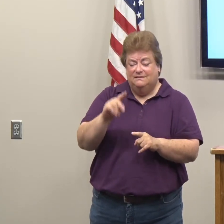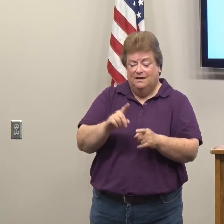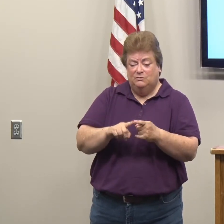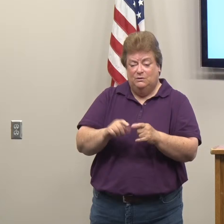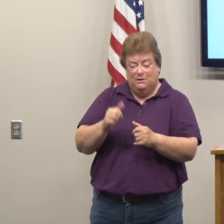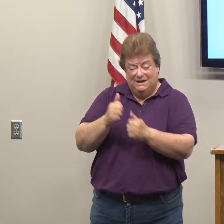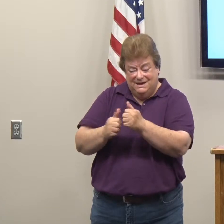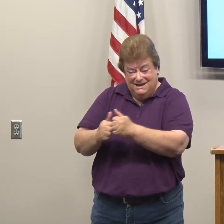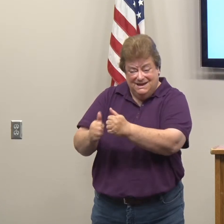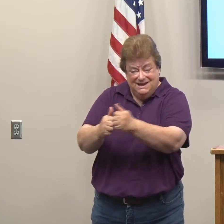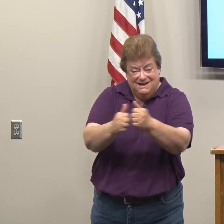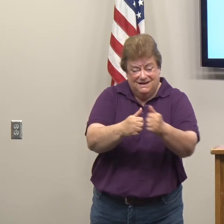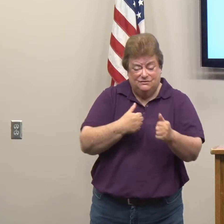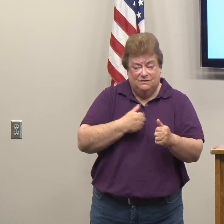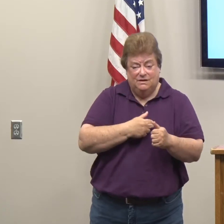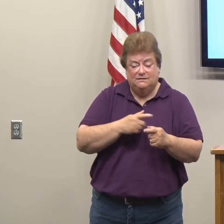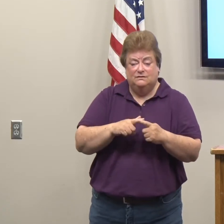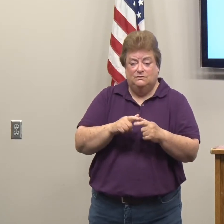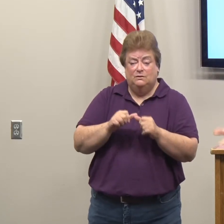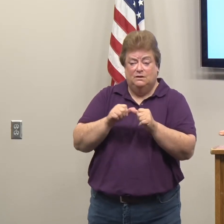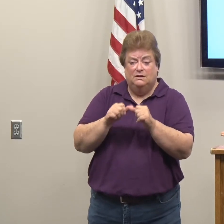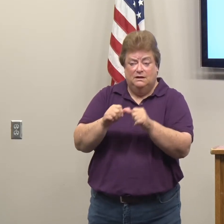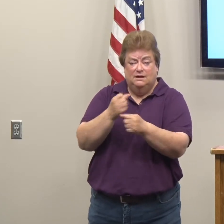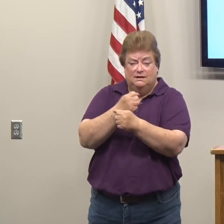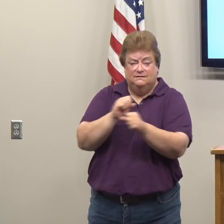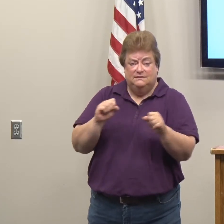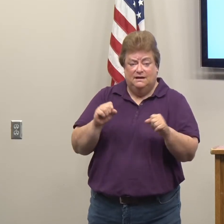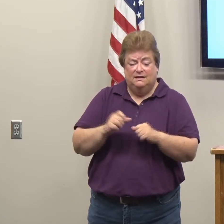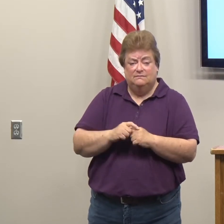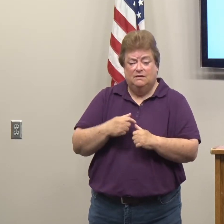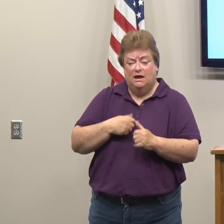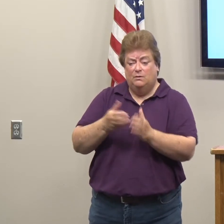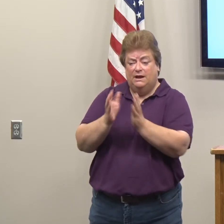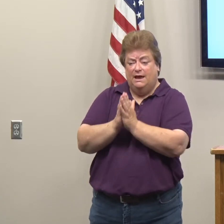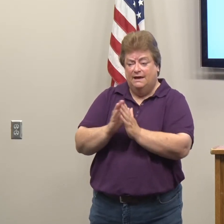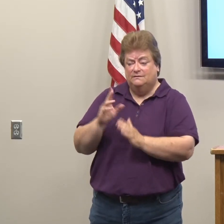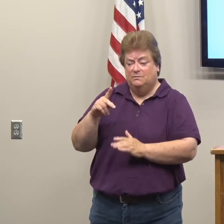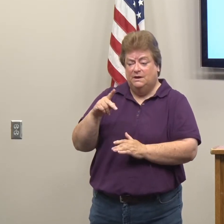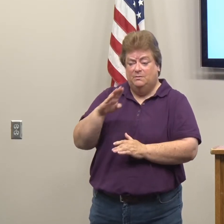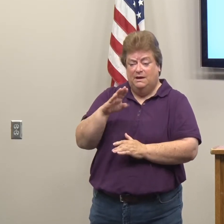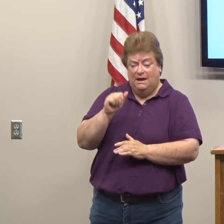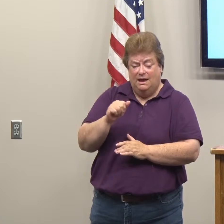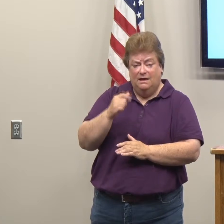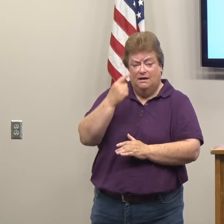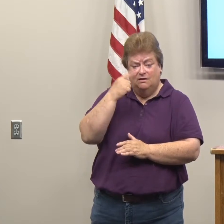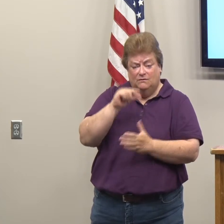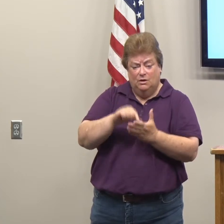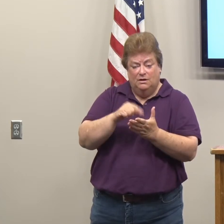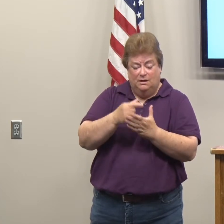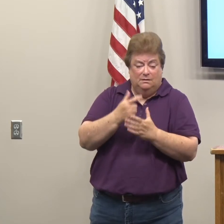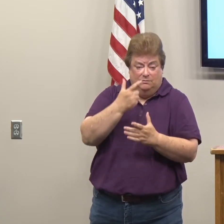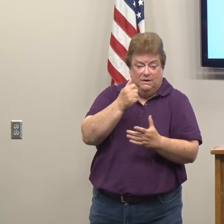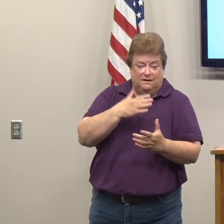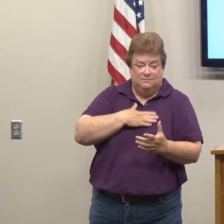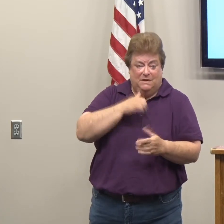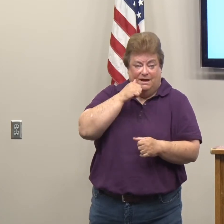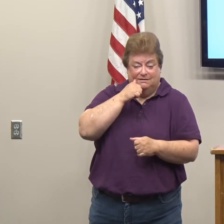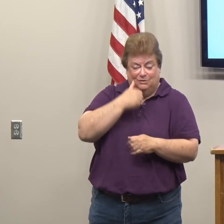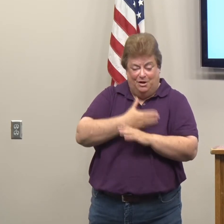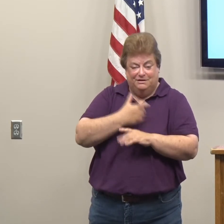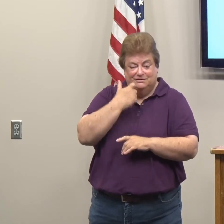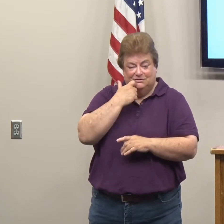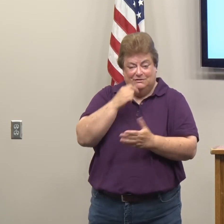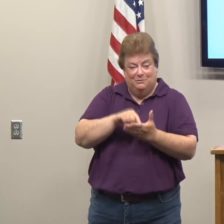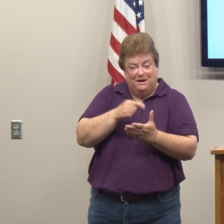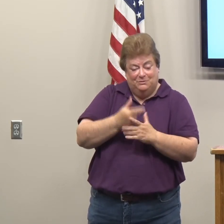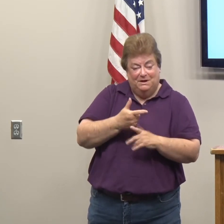us in our community to keep them safe. I was at the Pinnacle Bank Arena for graduation because my daughter just graduated from